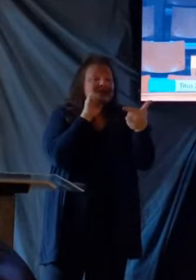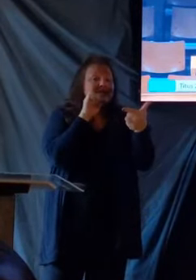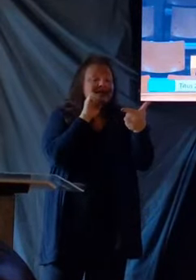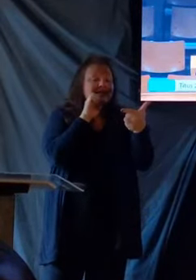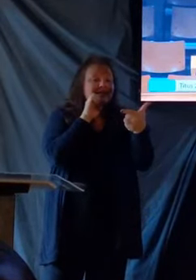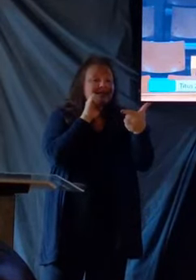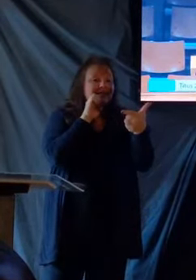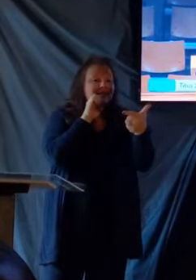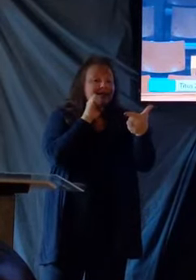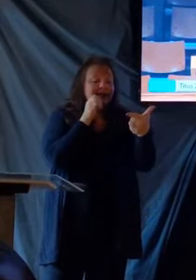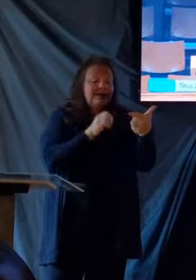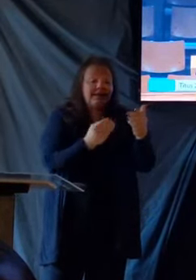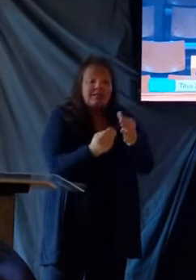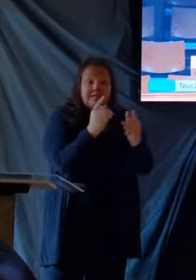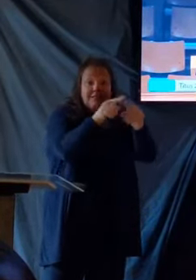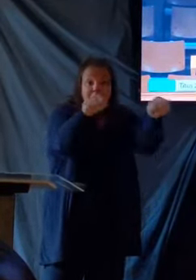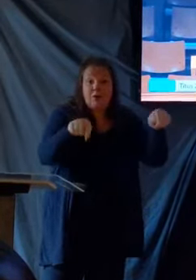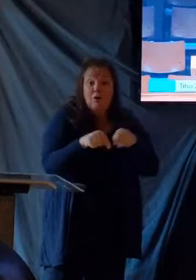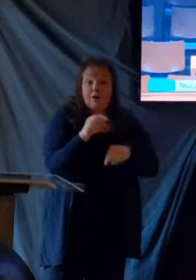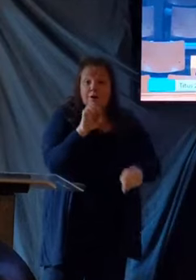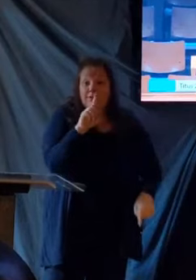church in the Garden of Eden.